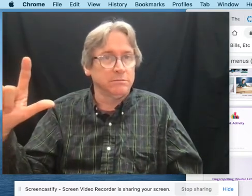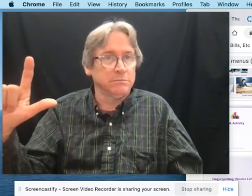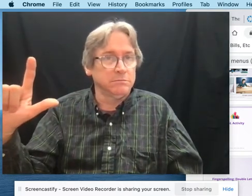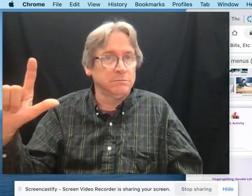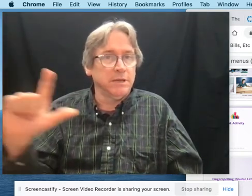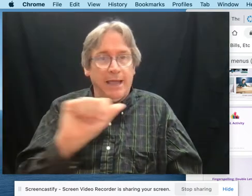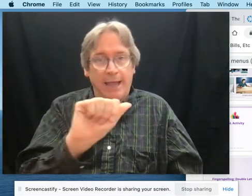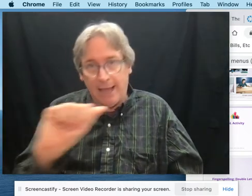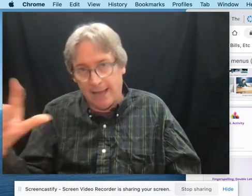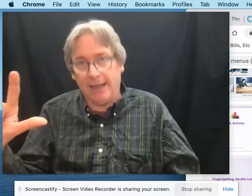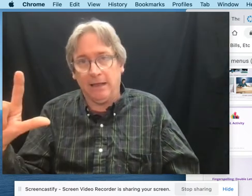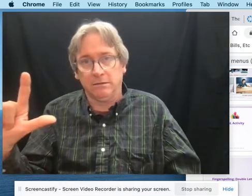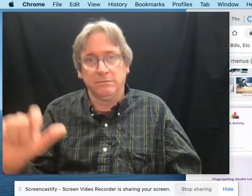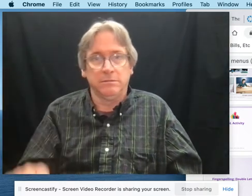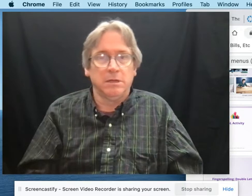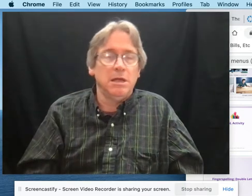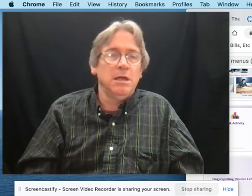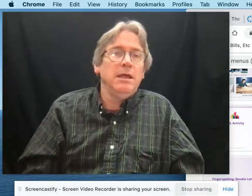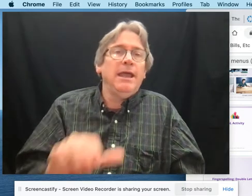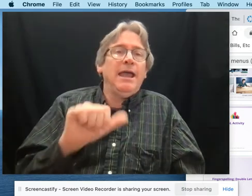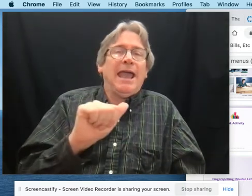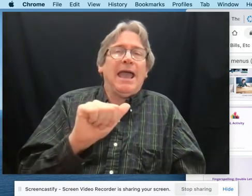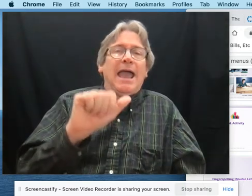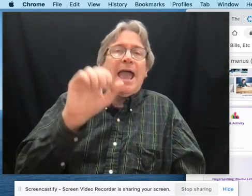letter, A-A-L.